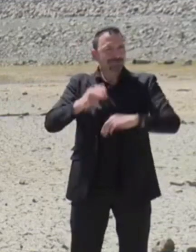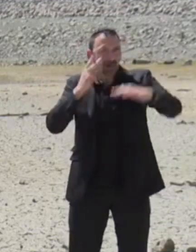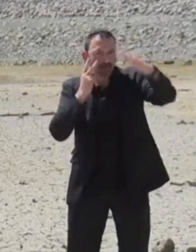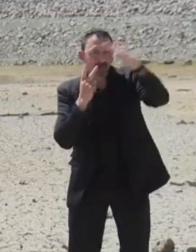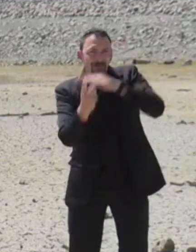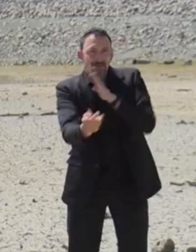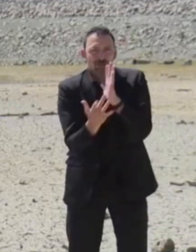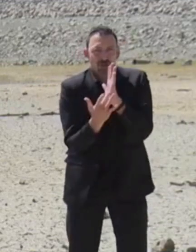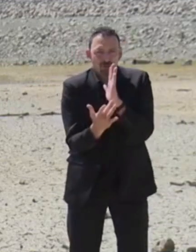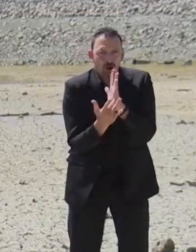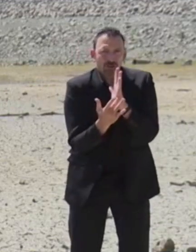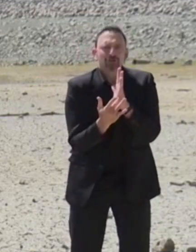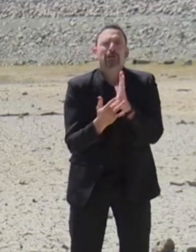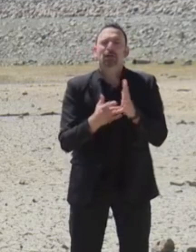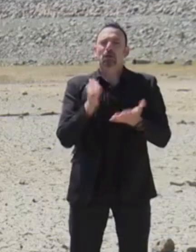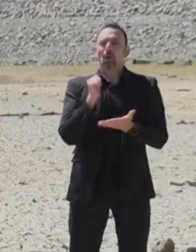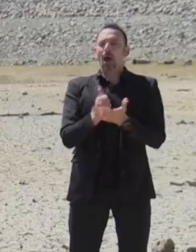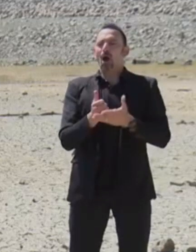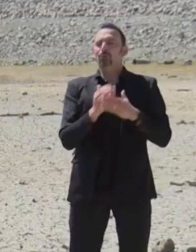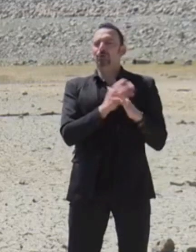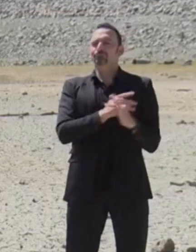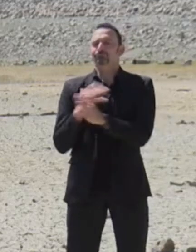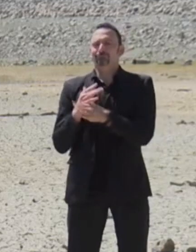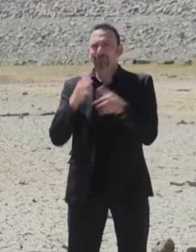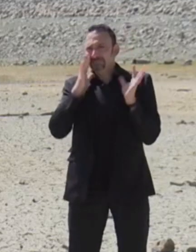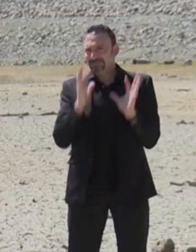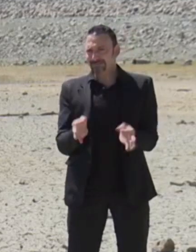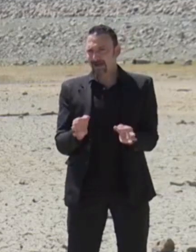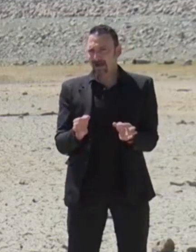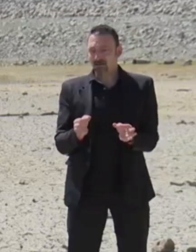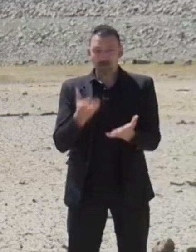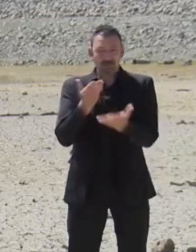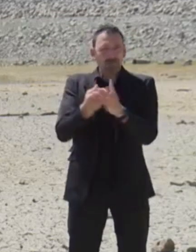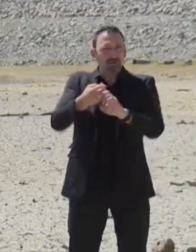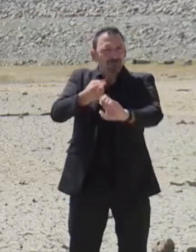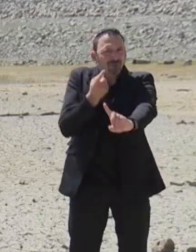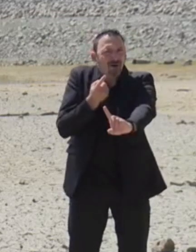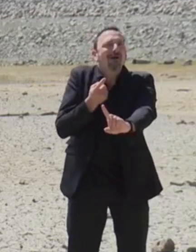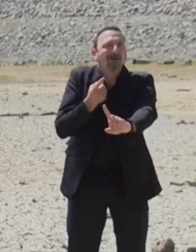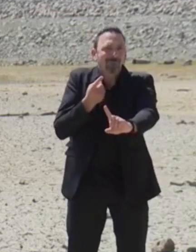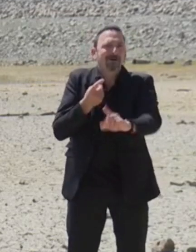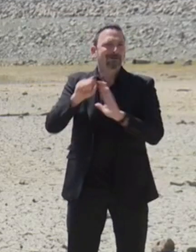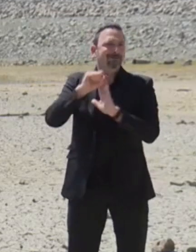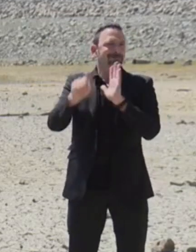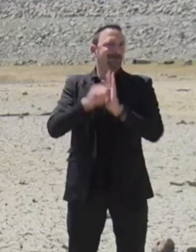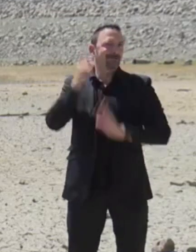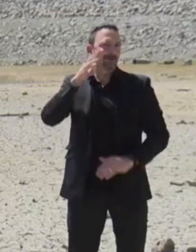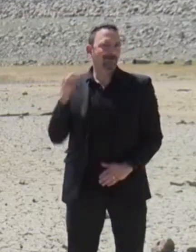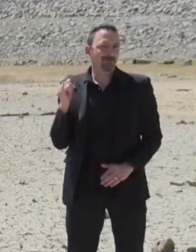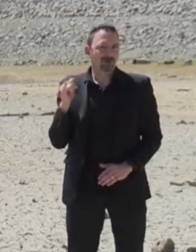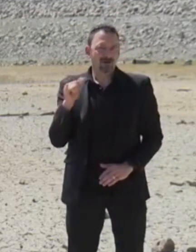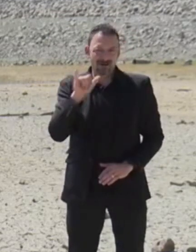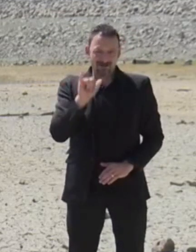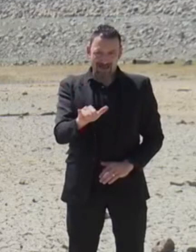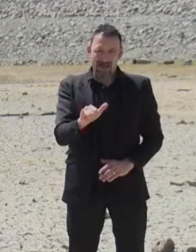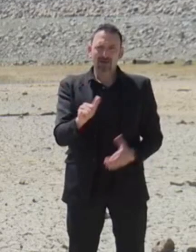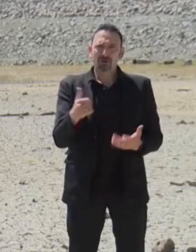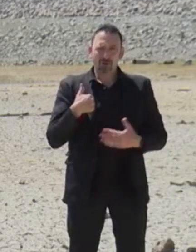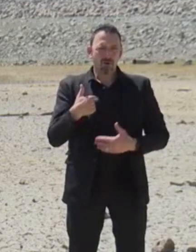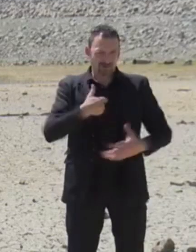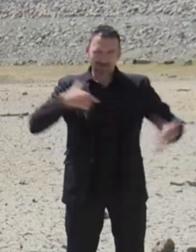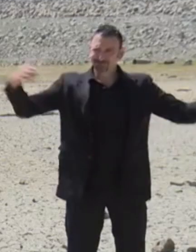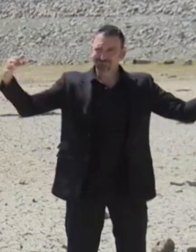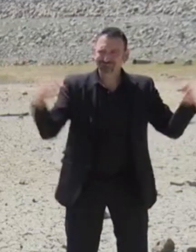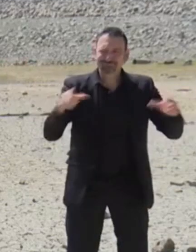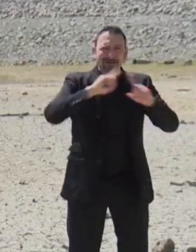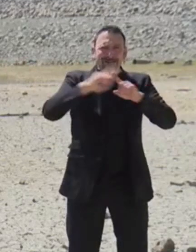operations and new decision support tools, helped funded by the state of California. This was a huge water supply reliability effort